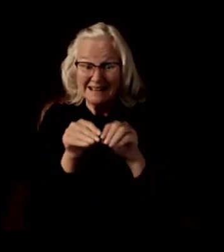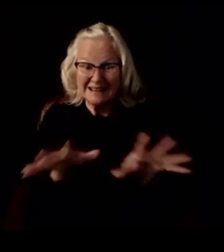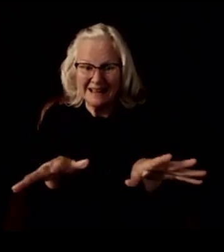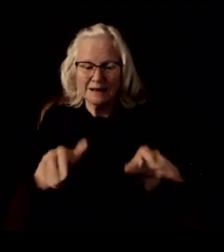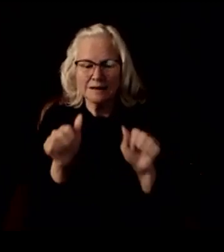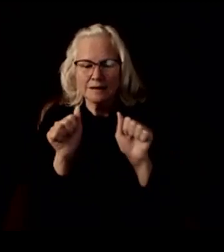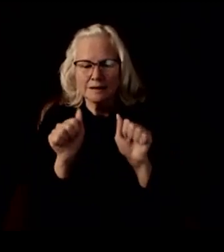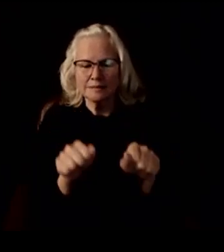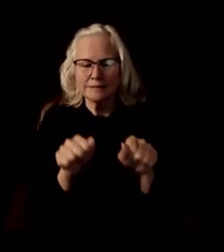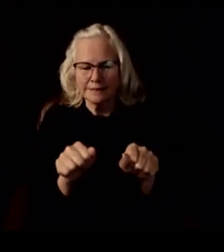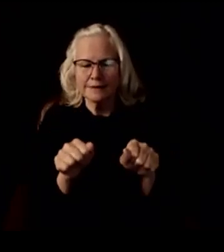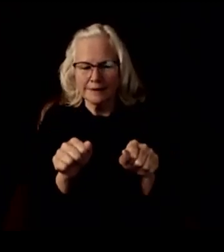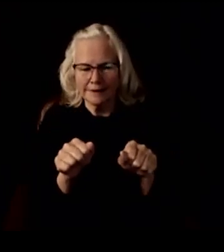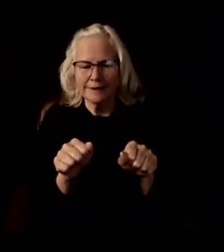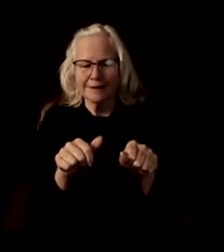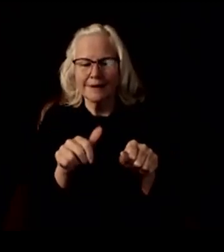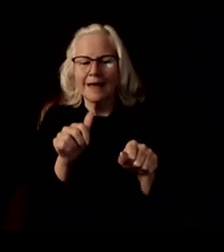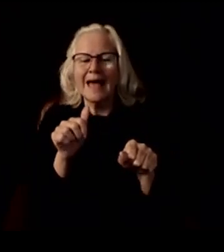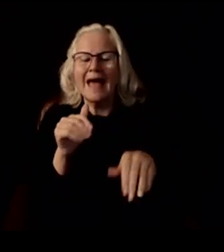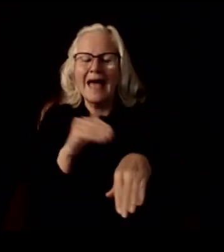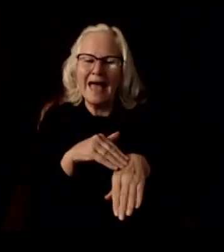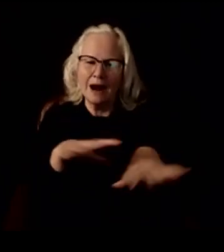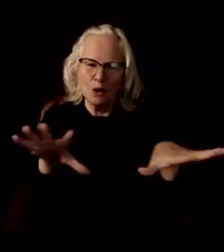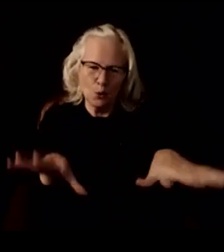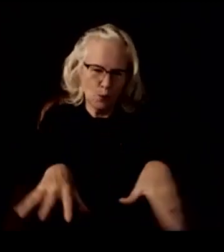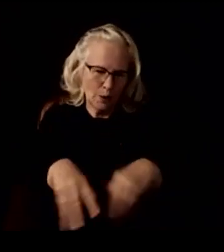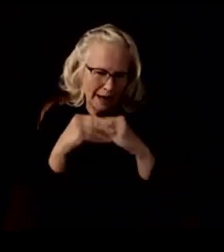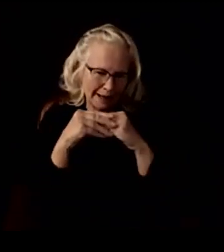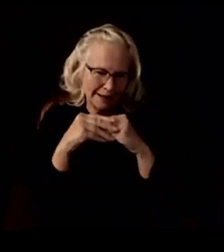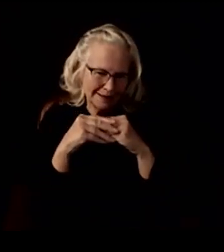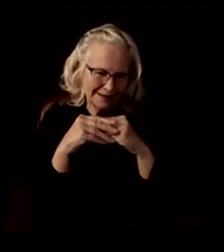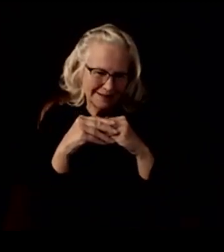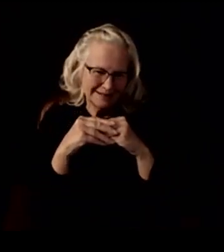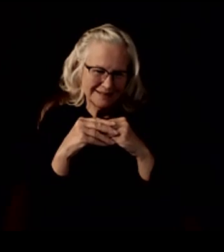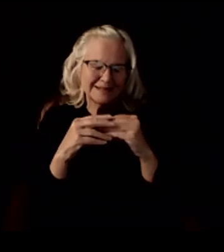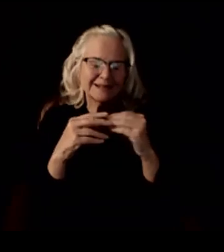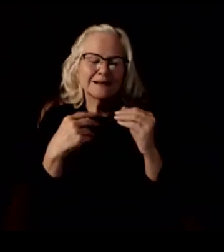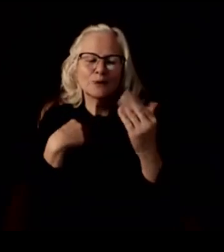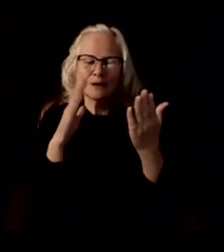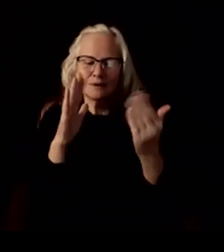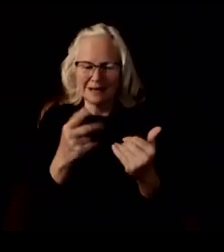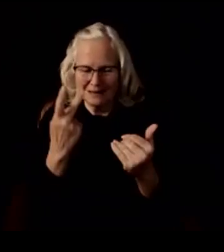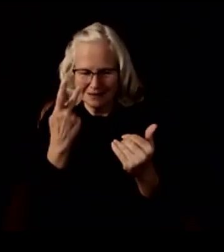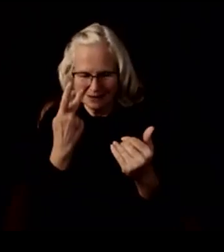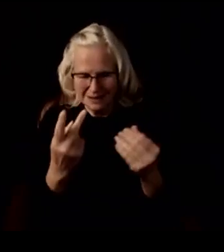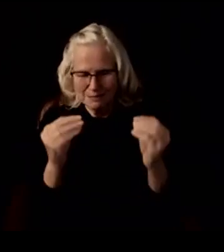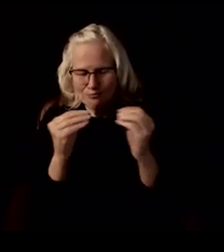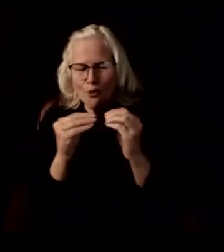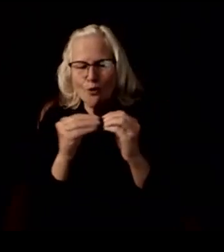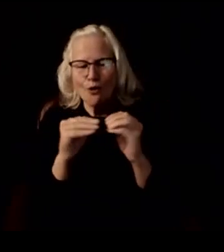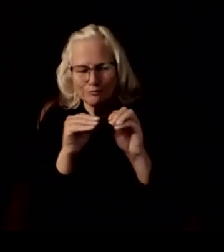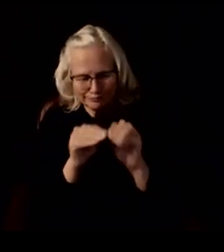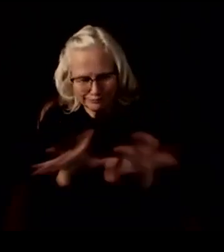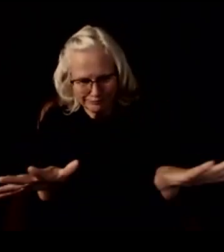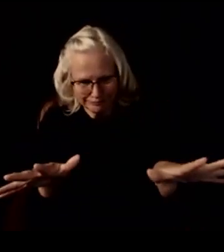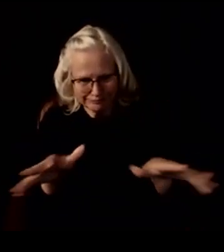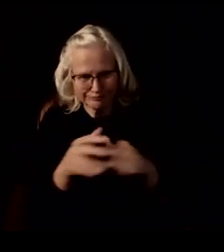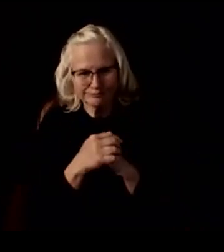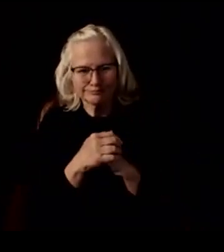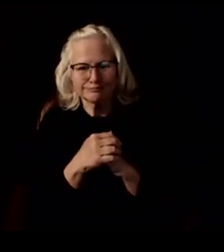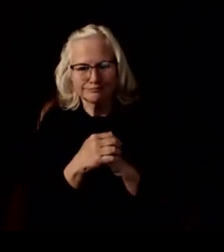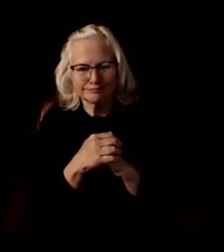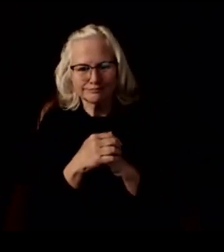more transmission associated with that. Thanks, Chris. And then back to just the rising case